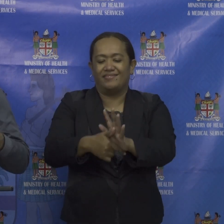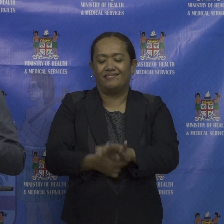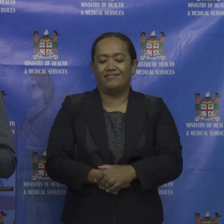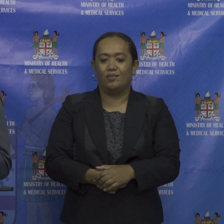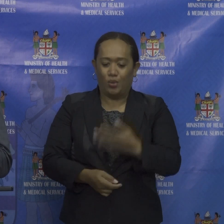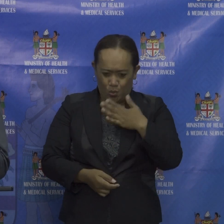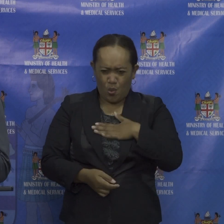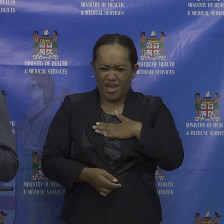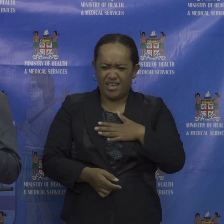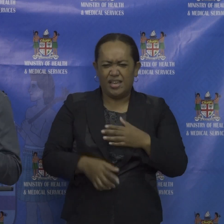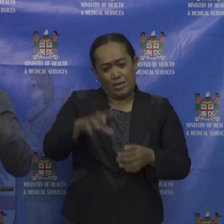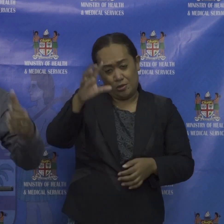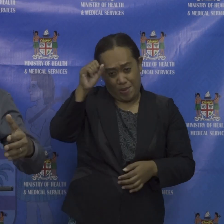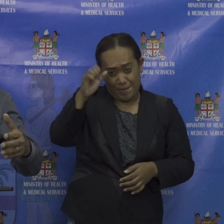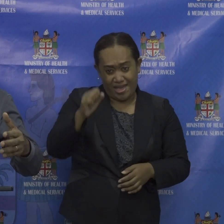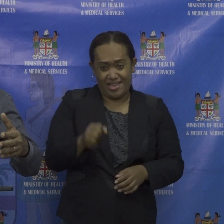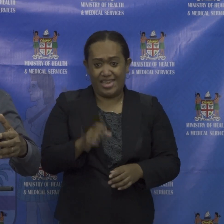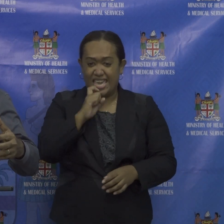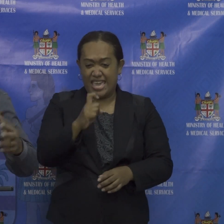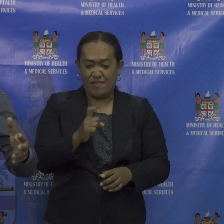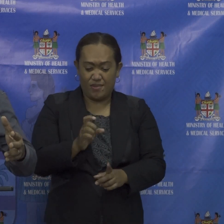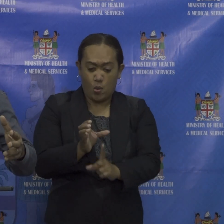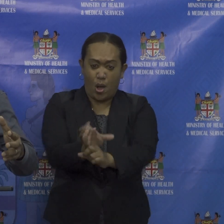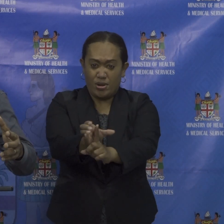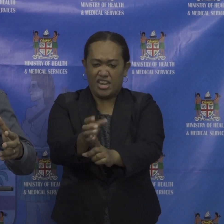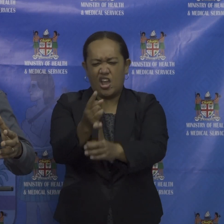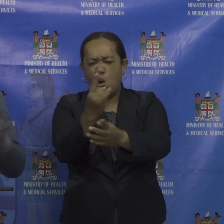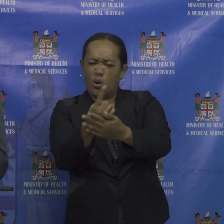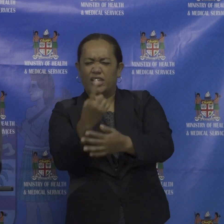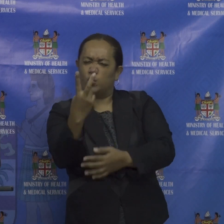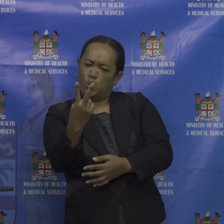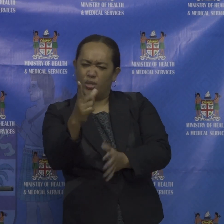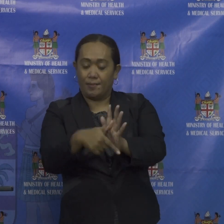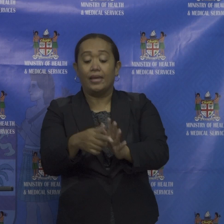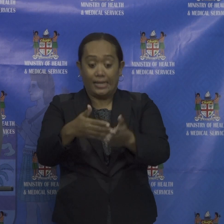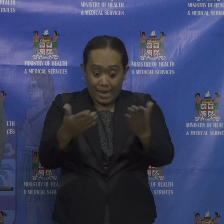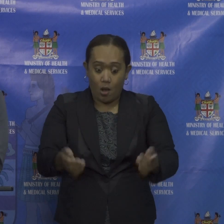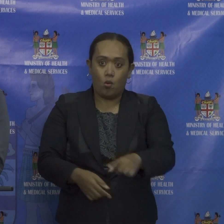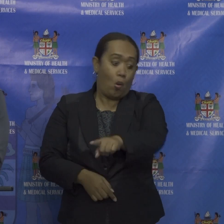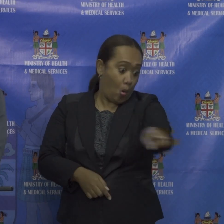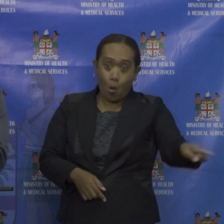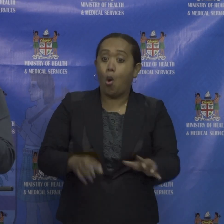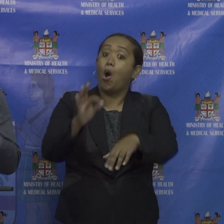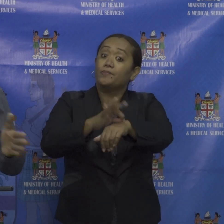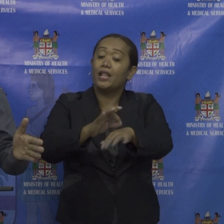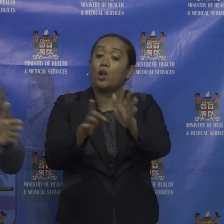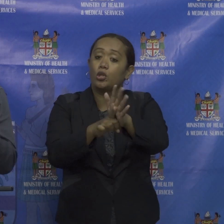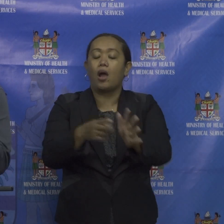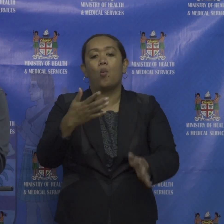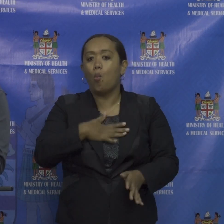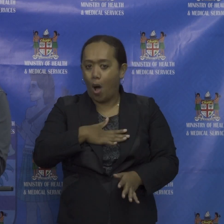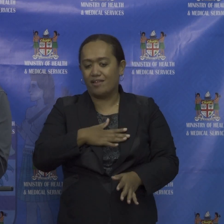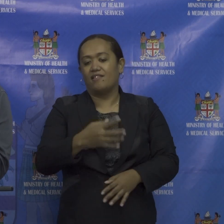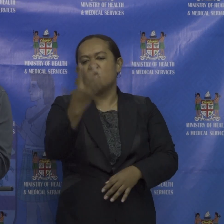normal quarantine period, you just test once and then twice, and that's it. But this time we're going to be actually testing them a number of times, back and